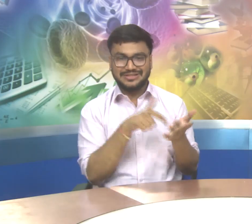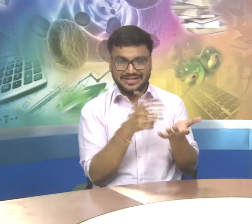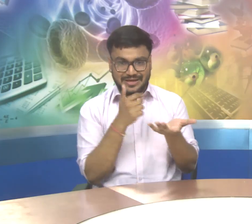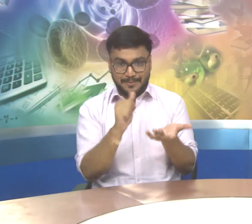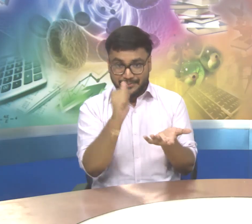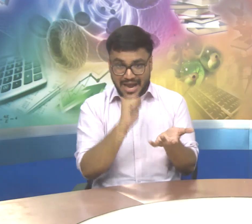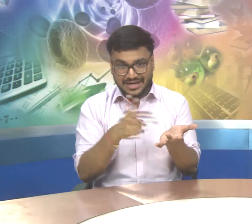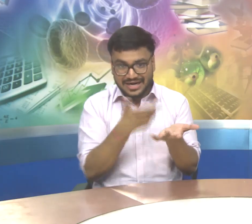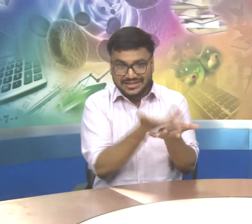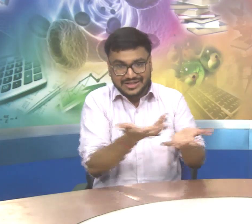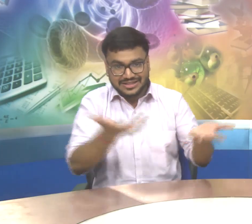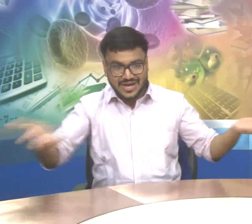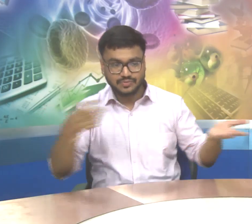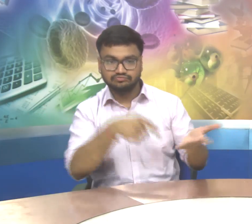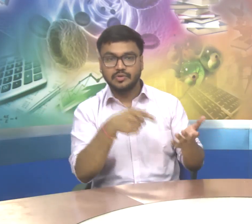Water is a natural,